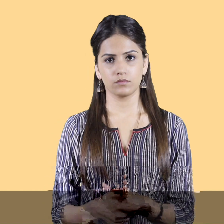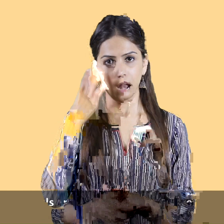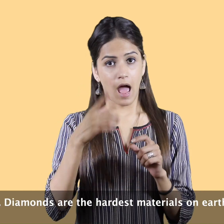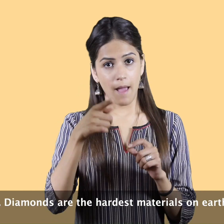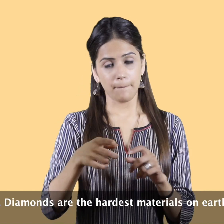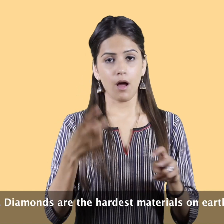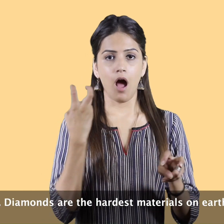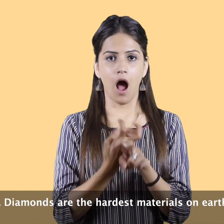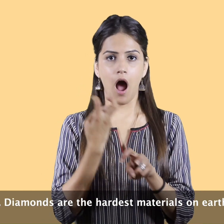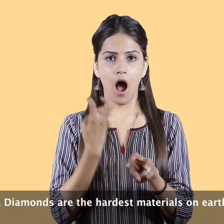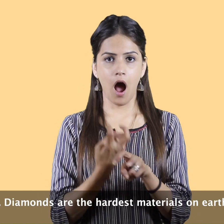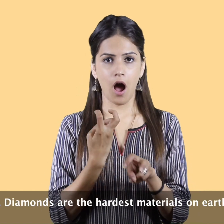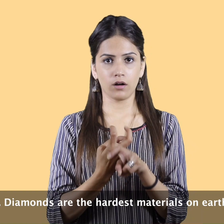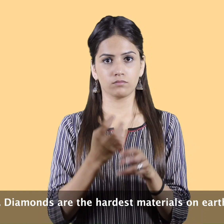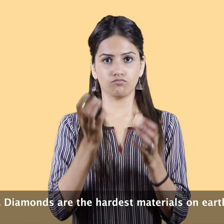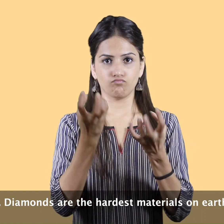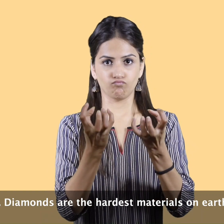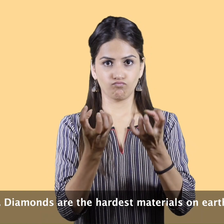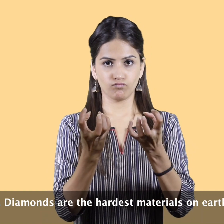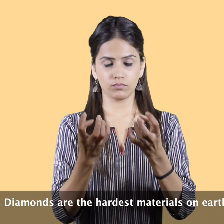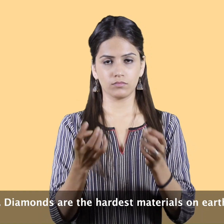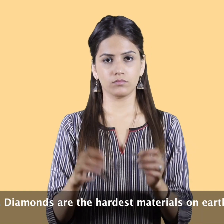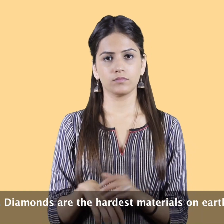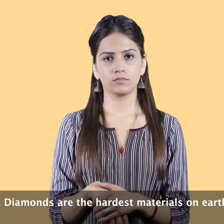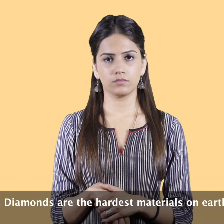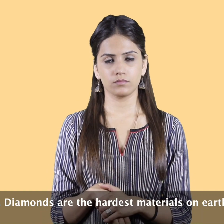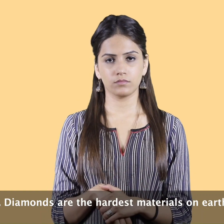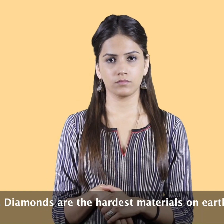1. Diamonds are the hardest materials on earth.